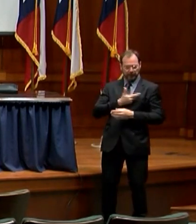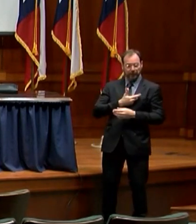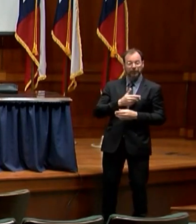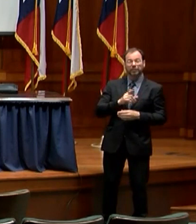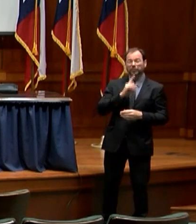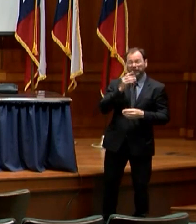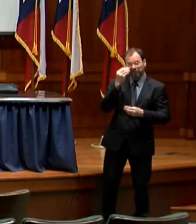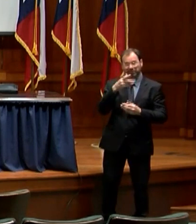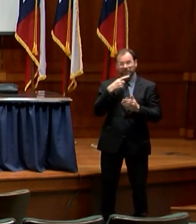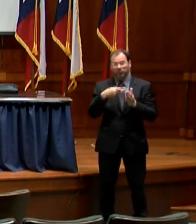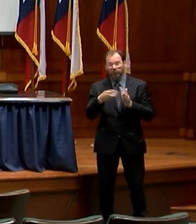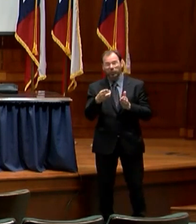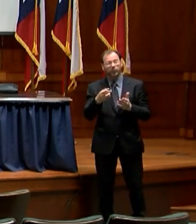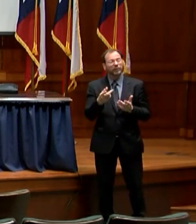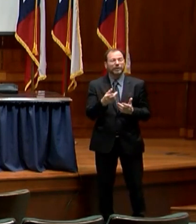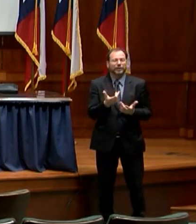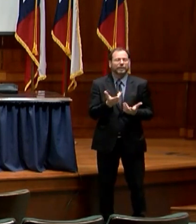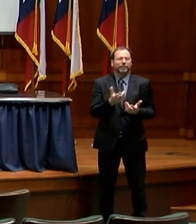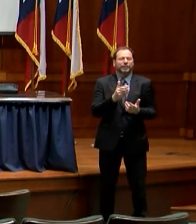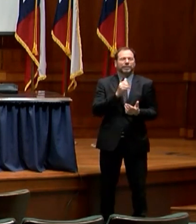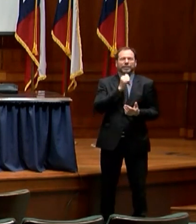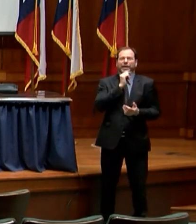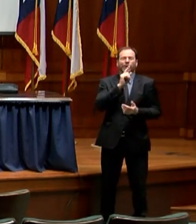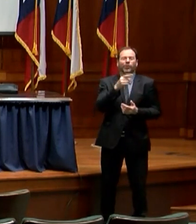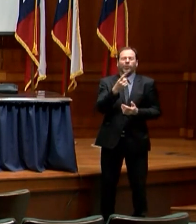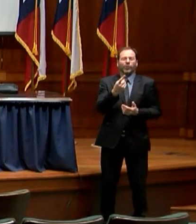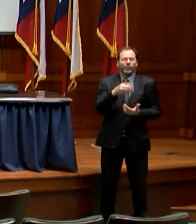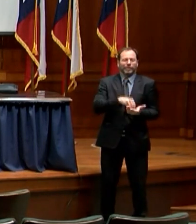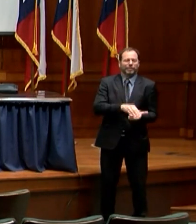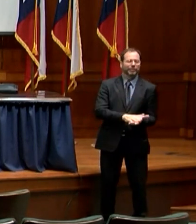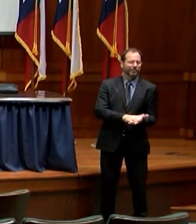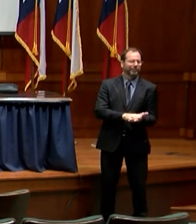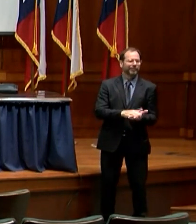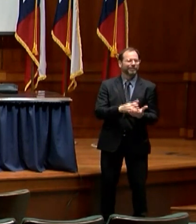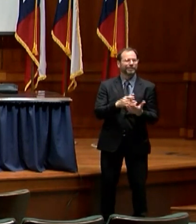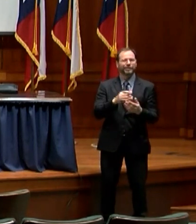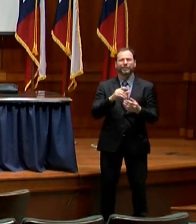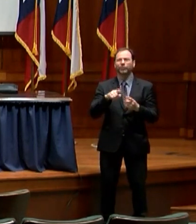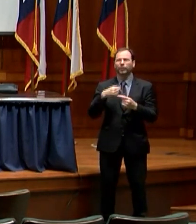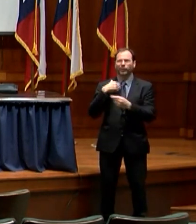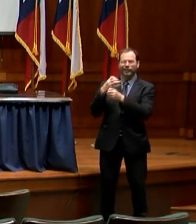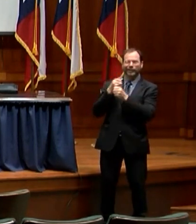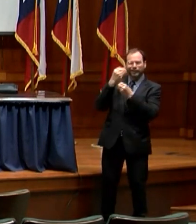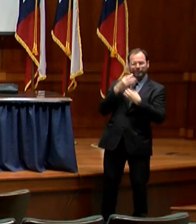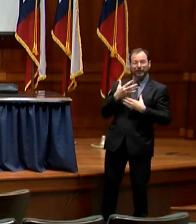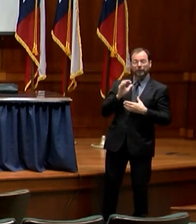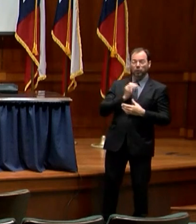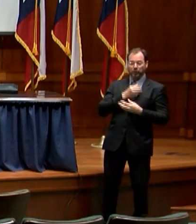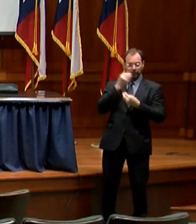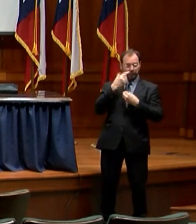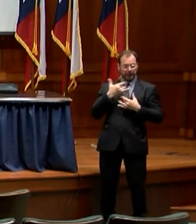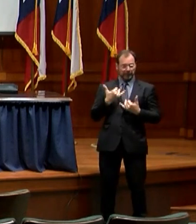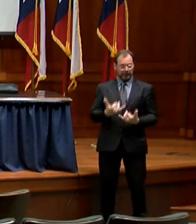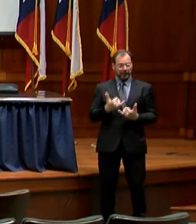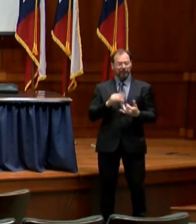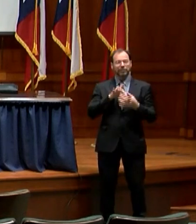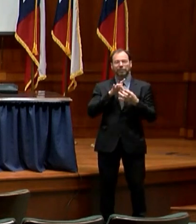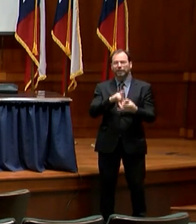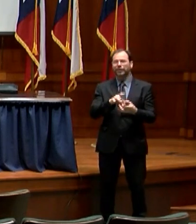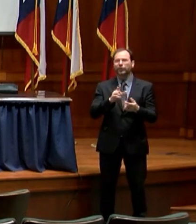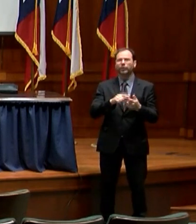truth is that that isn't always a field that is included in the data that we receive. So the data we have that relates